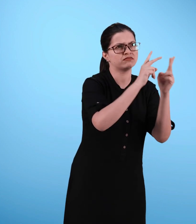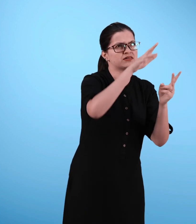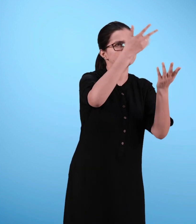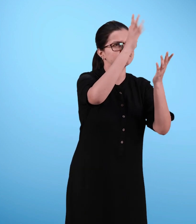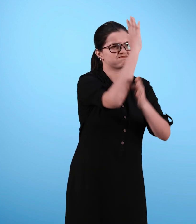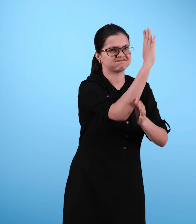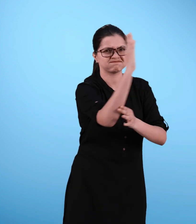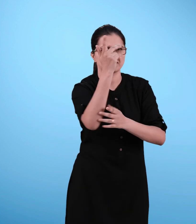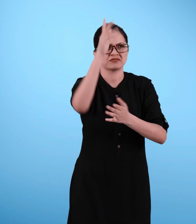they got confused.